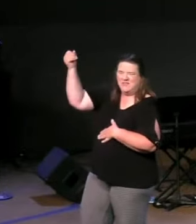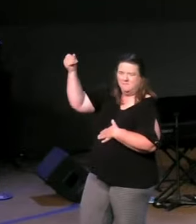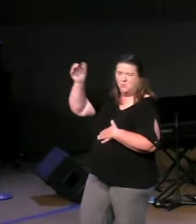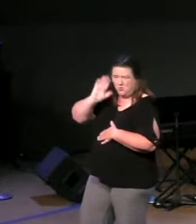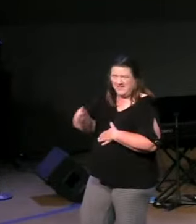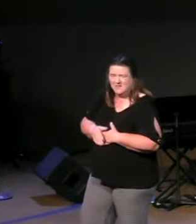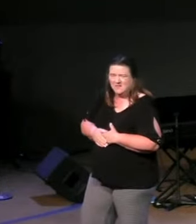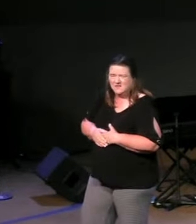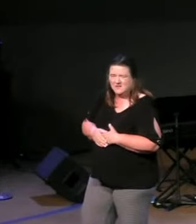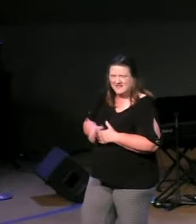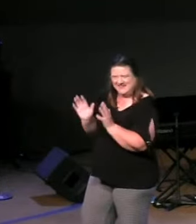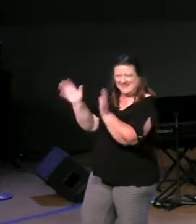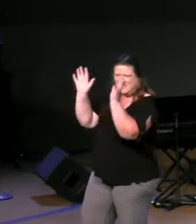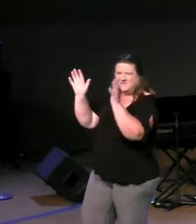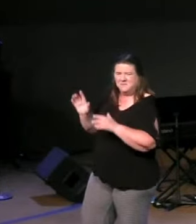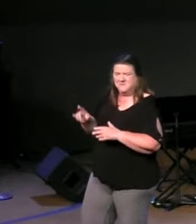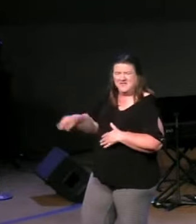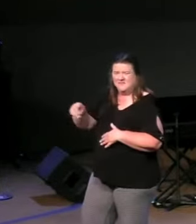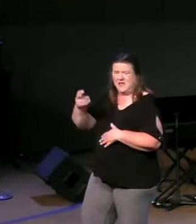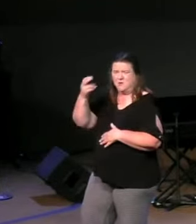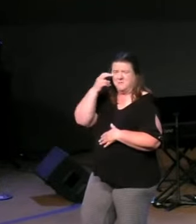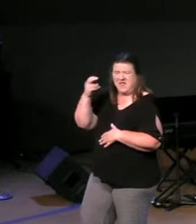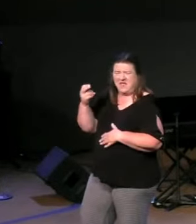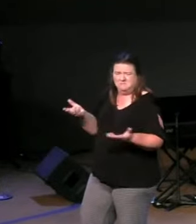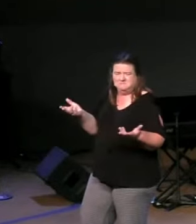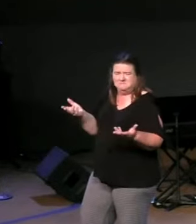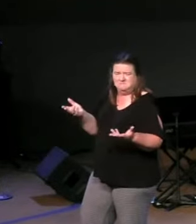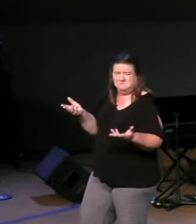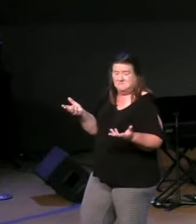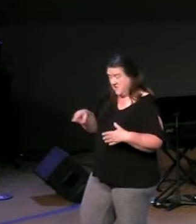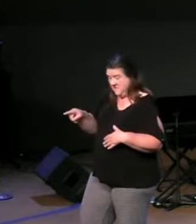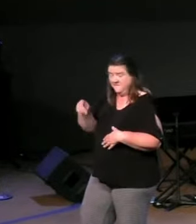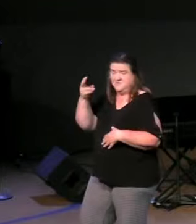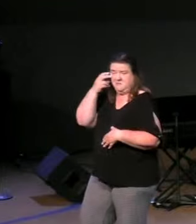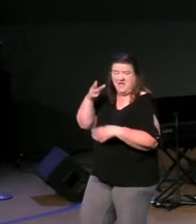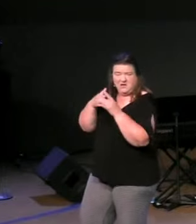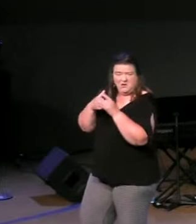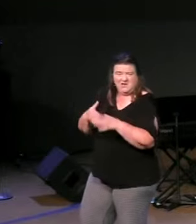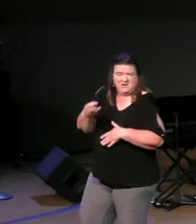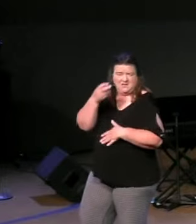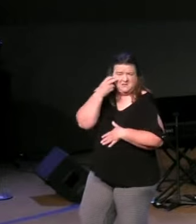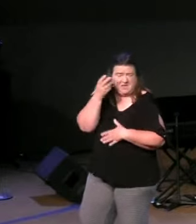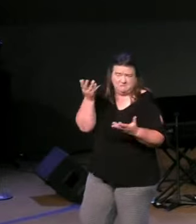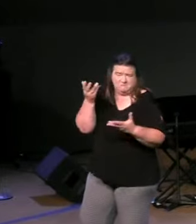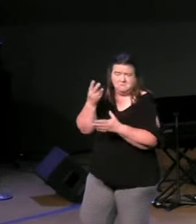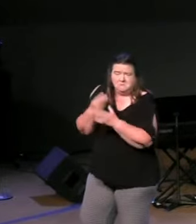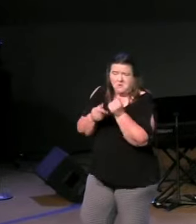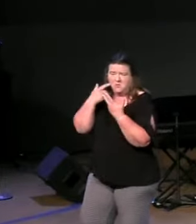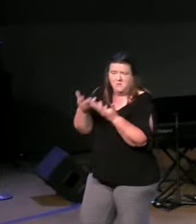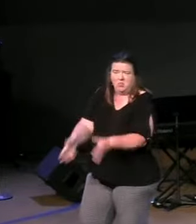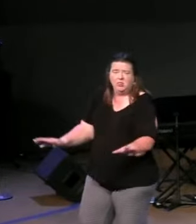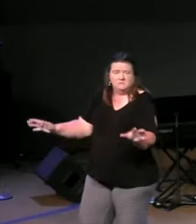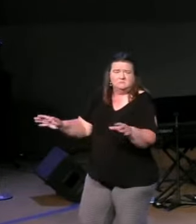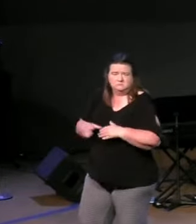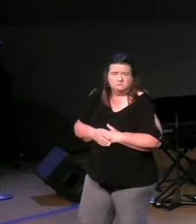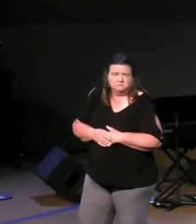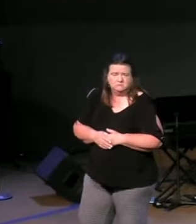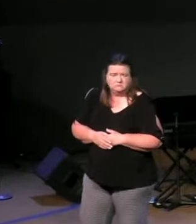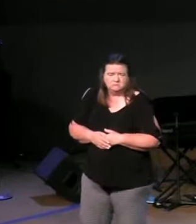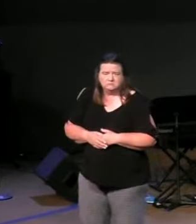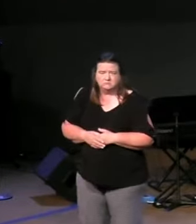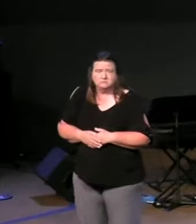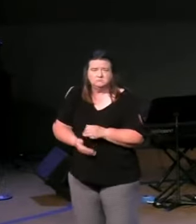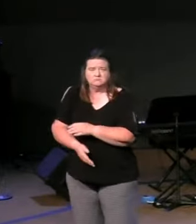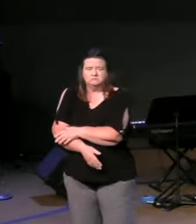roots. Leave them, they are blind guides. If the blind lead the blind, both will fall in a pit." Leaving